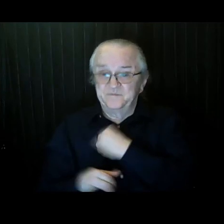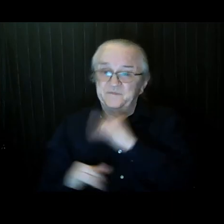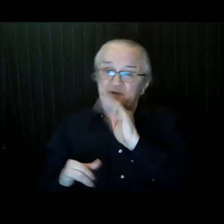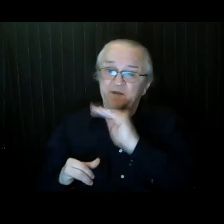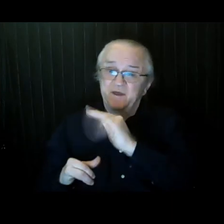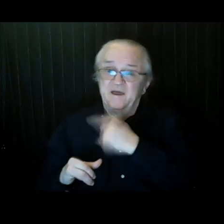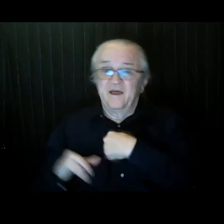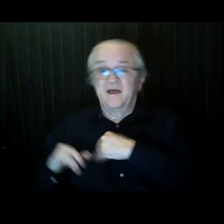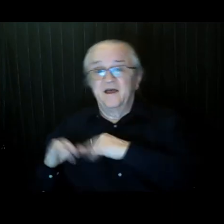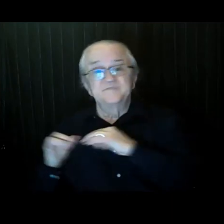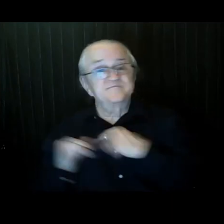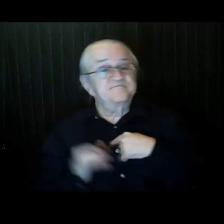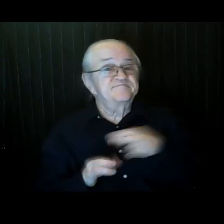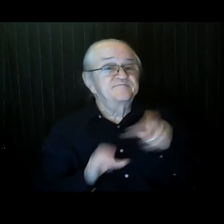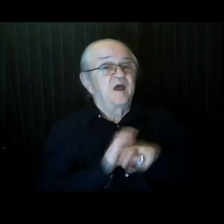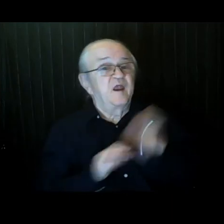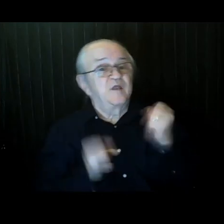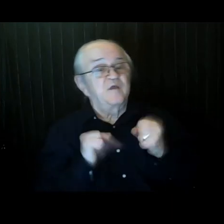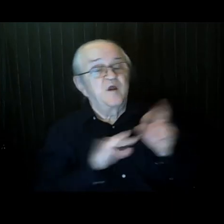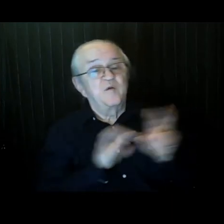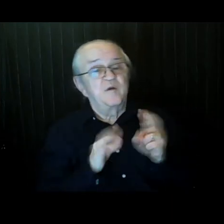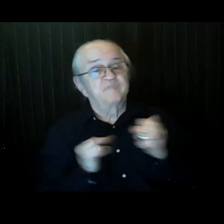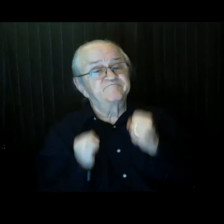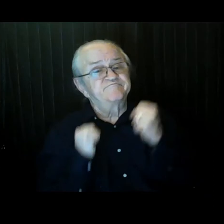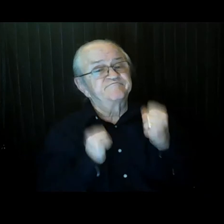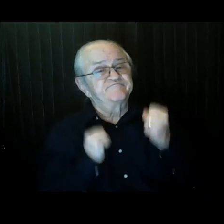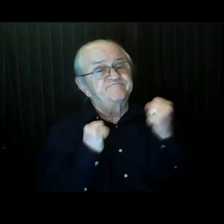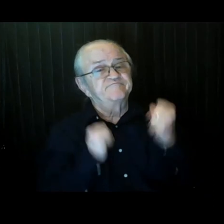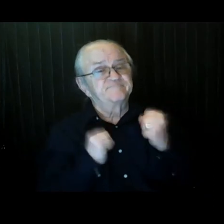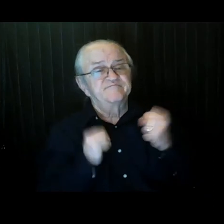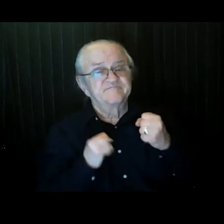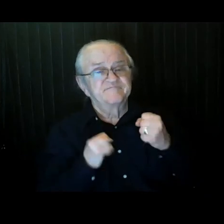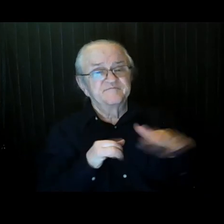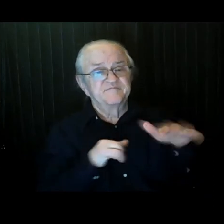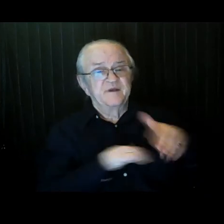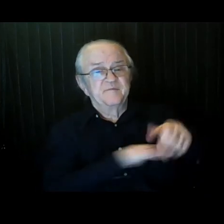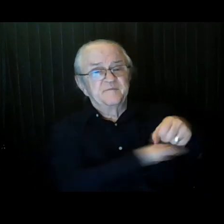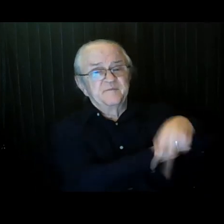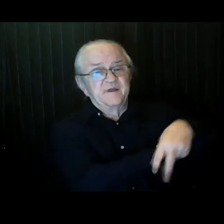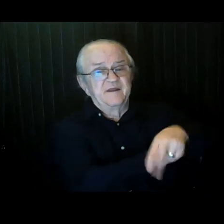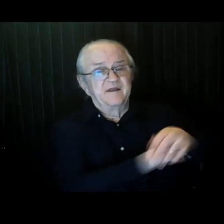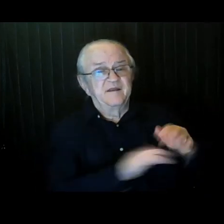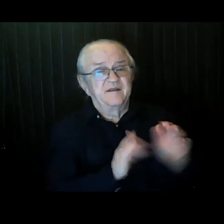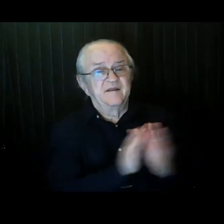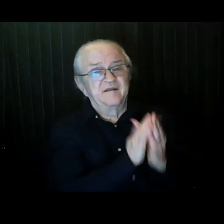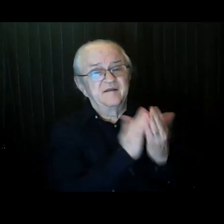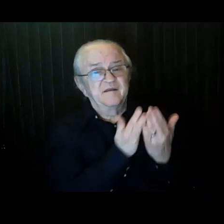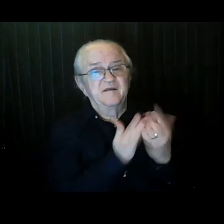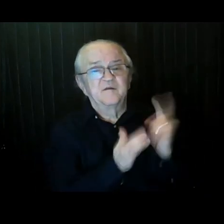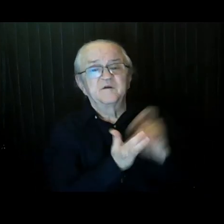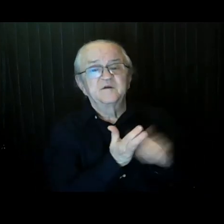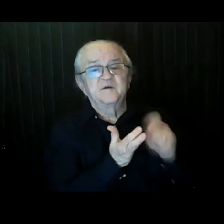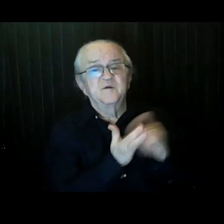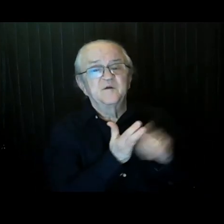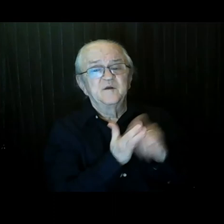And as I got in the car getting ready to drive back, it was about midnight now. But I opened up the back where she, or the front where she'd written an inscription.